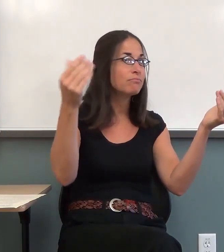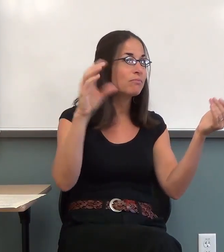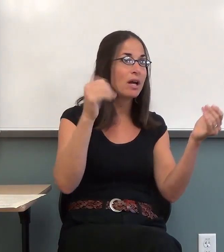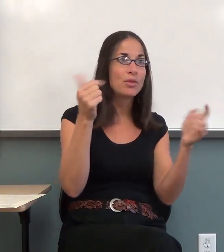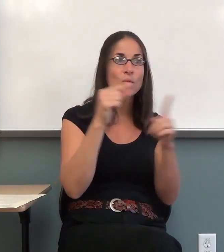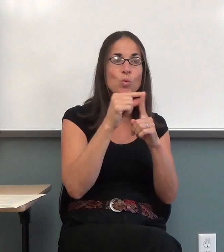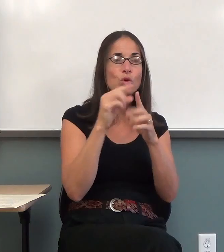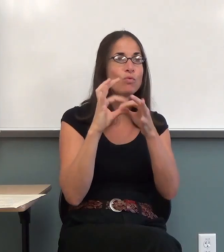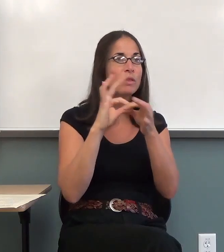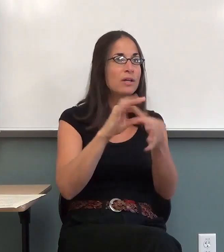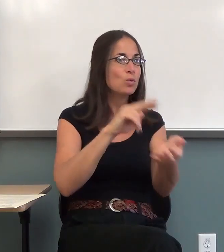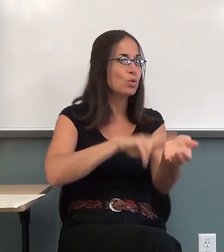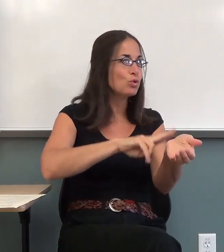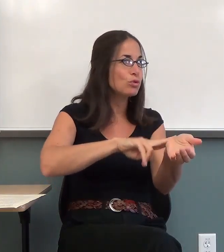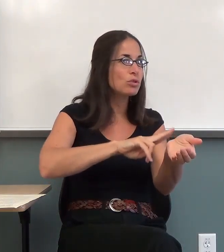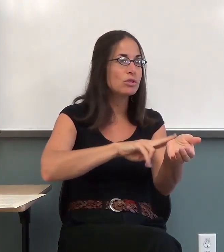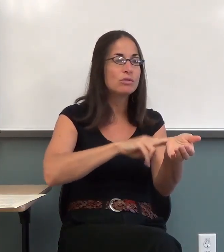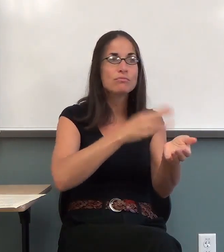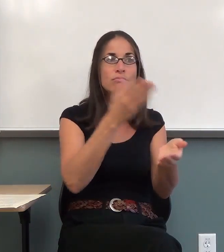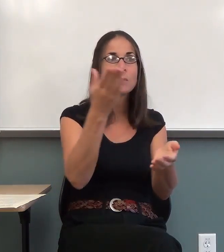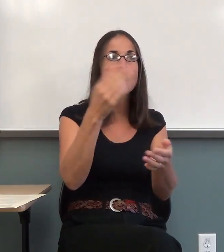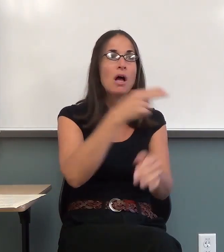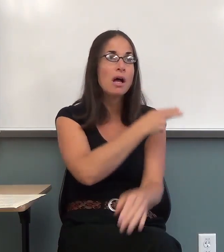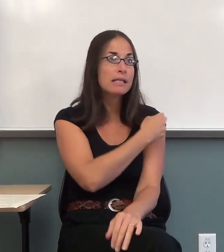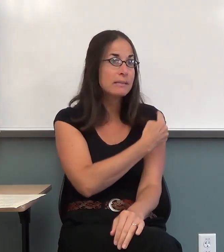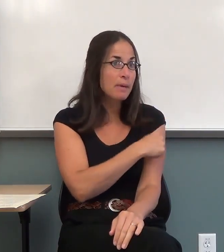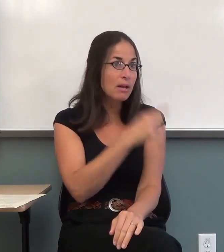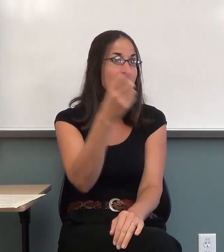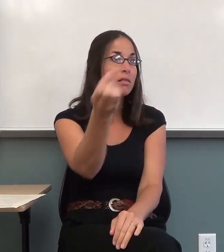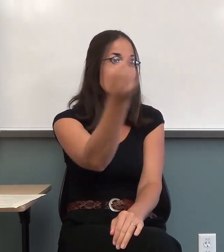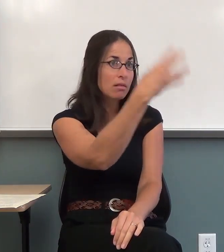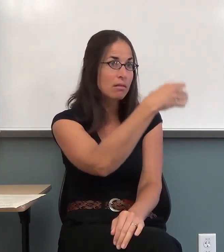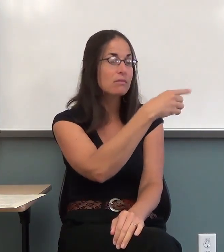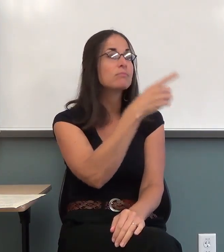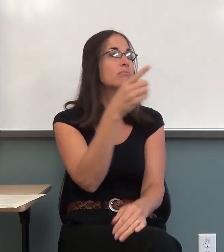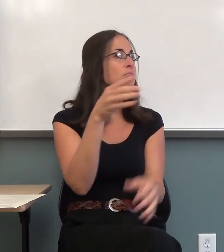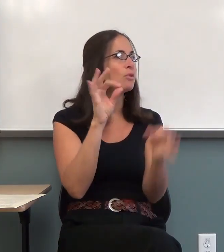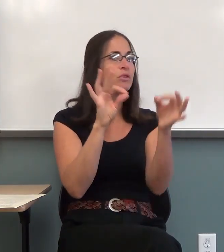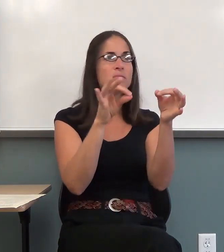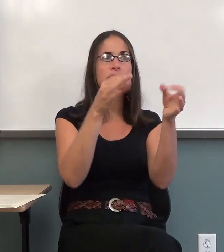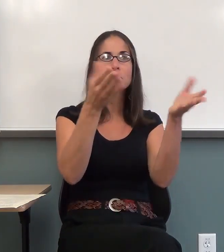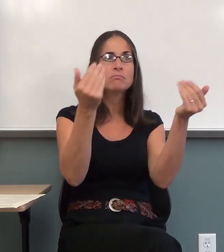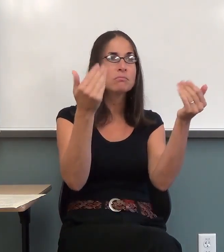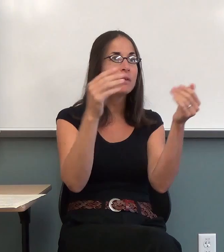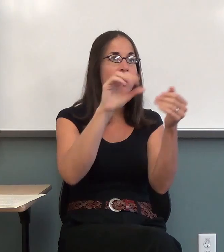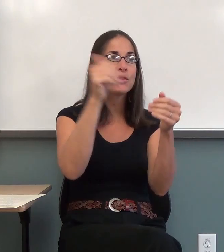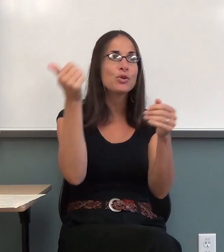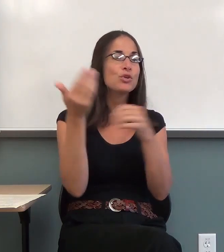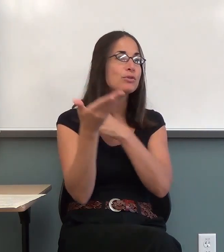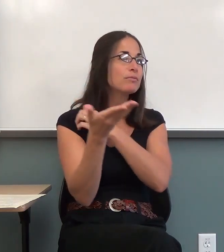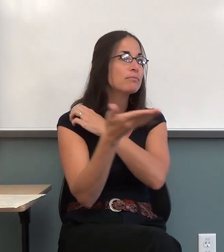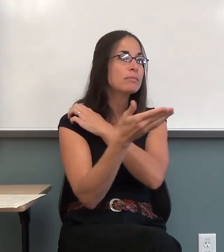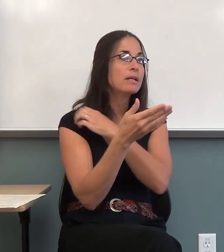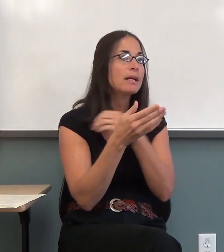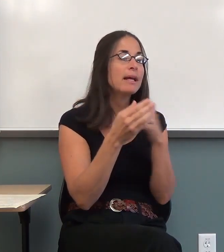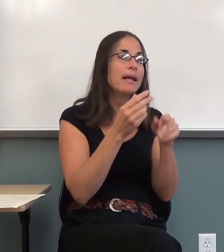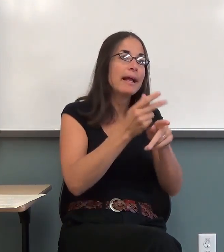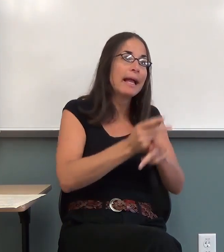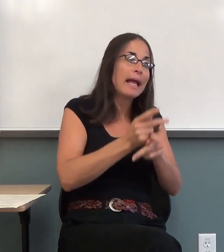else? Hospital. Hospital. Good. Even the simplest of terms. What else? Caring. Care. Good.